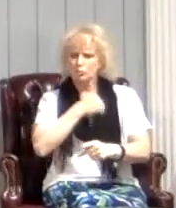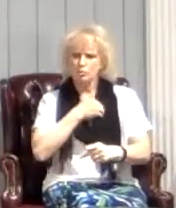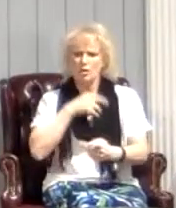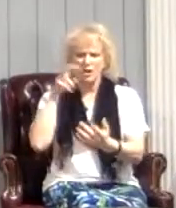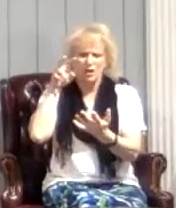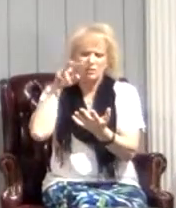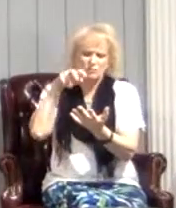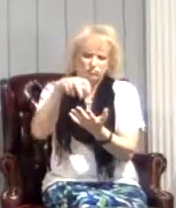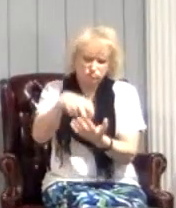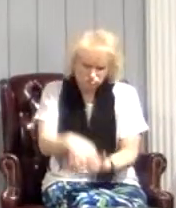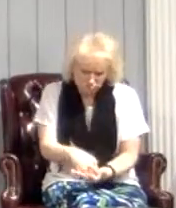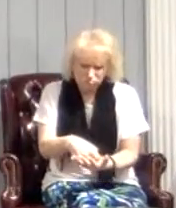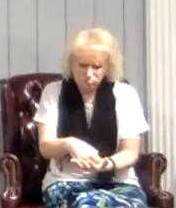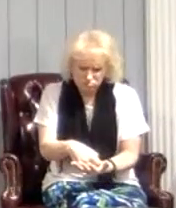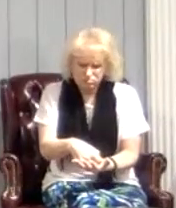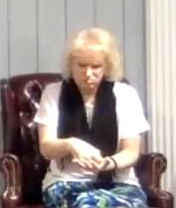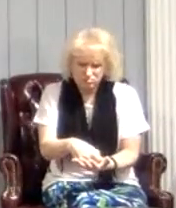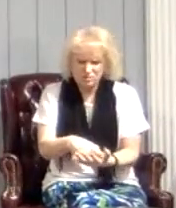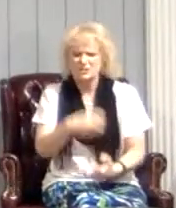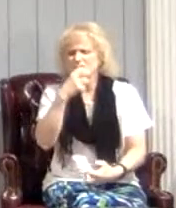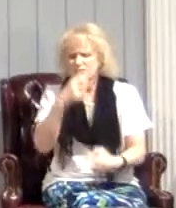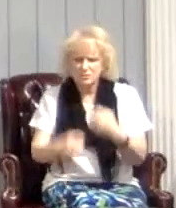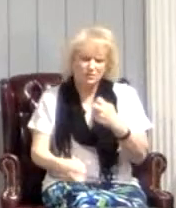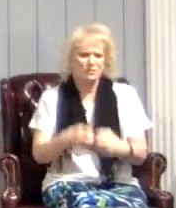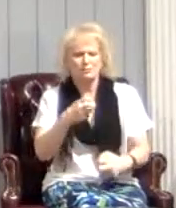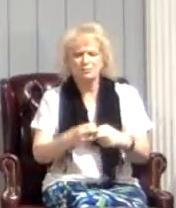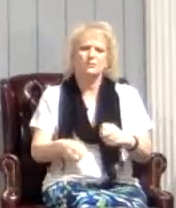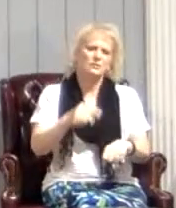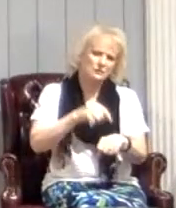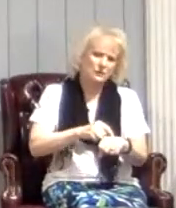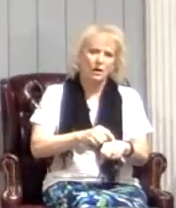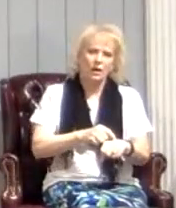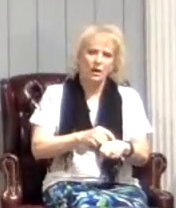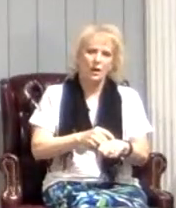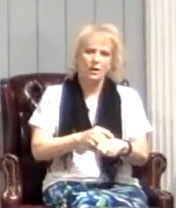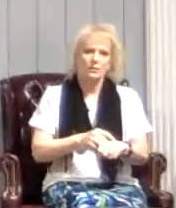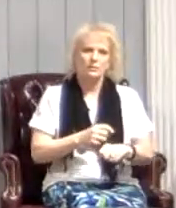bowed down. It's hard time. This was a difficult time. It's hard for him.